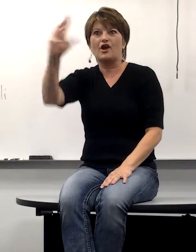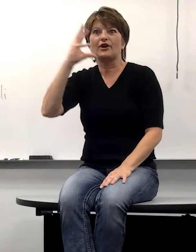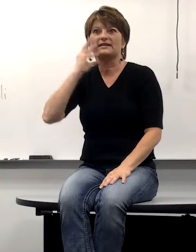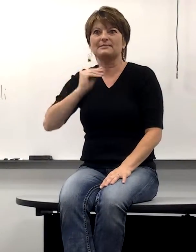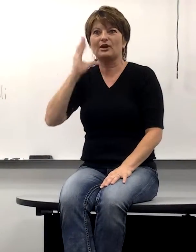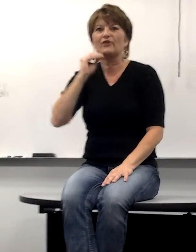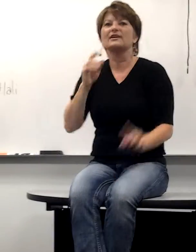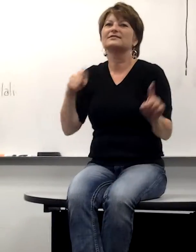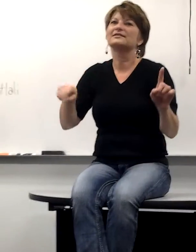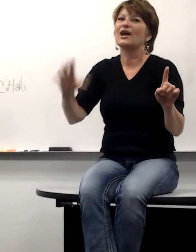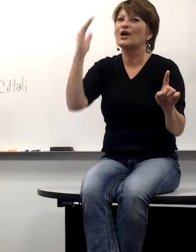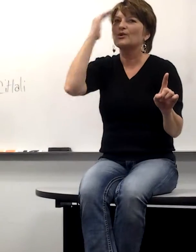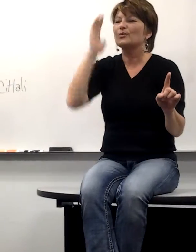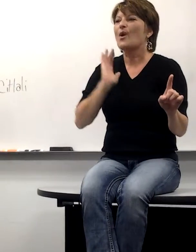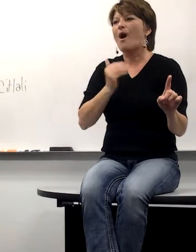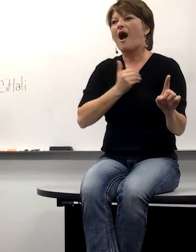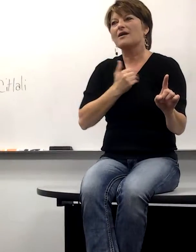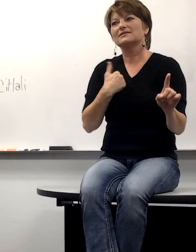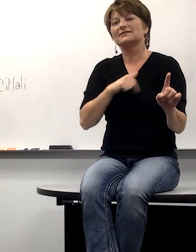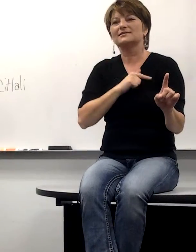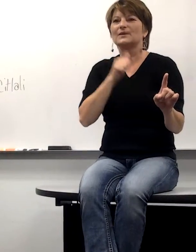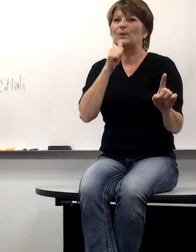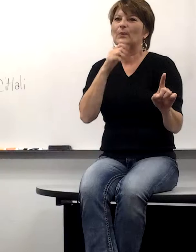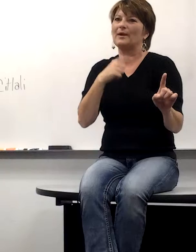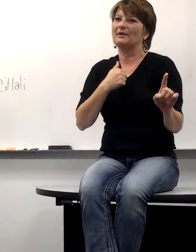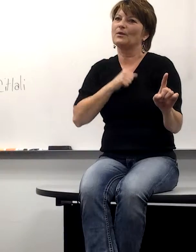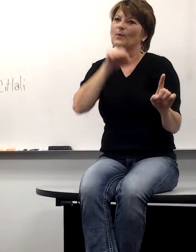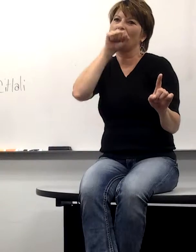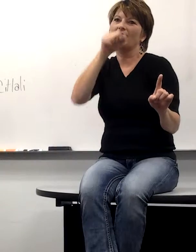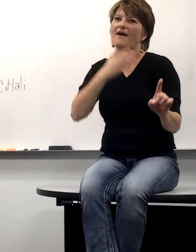I might faint. And from their experiences,